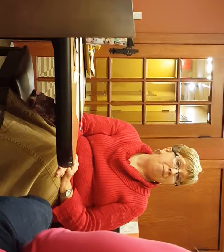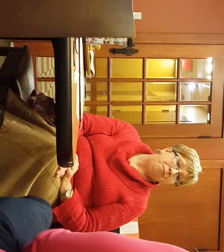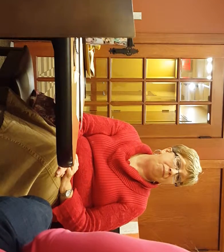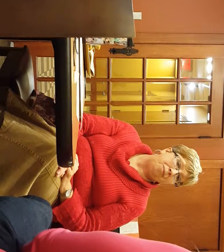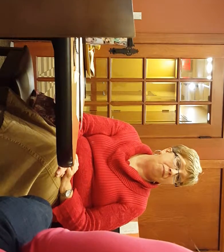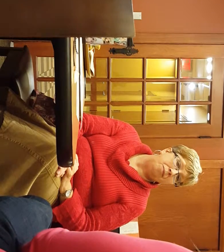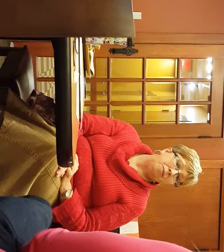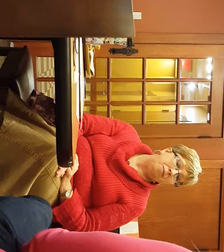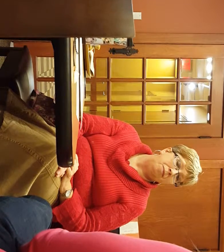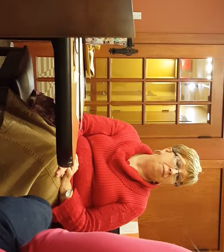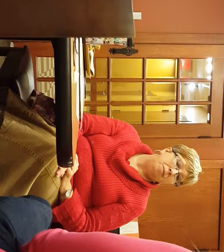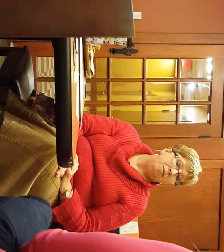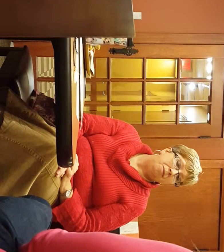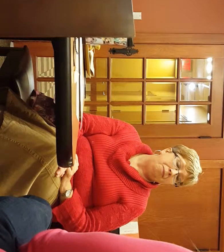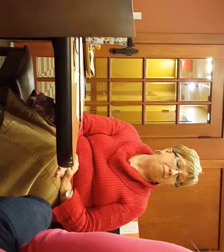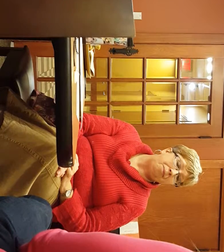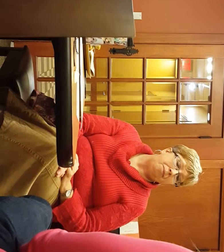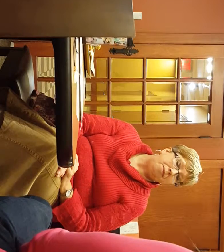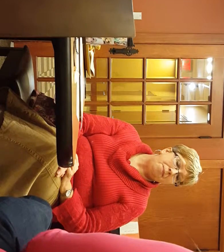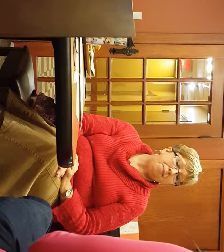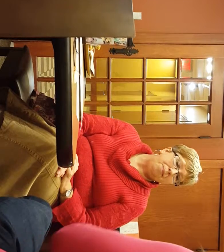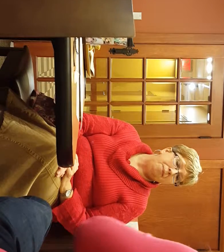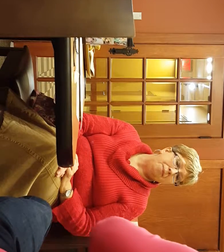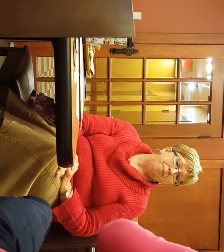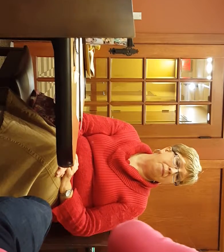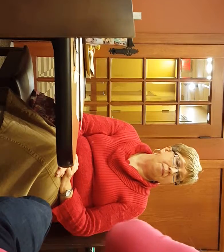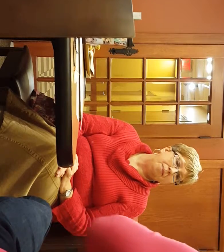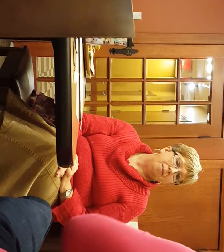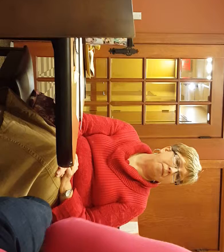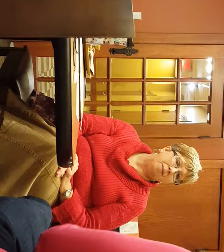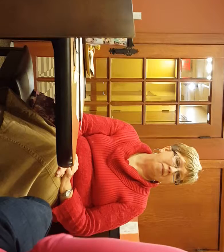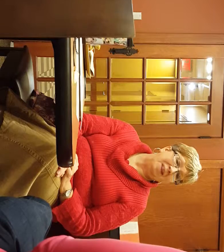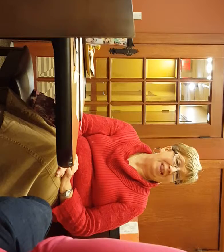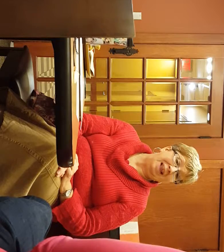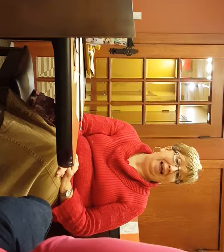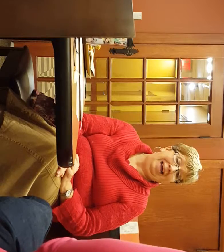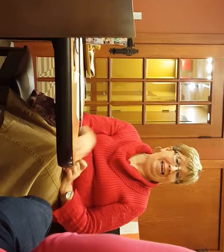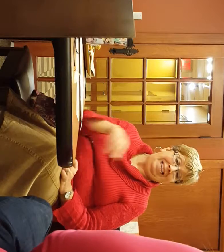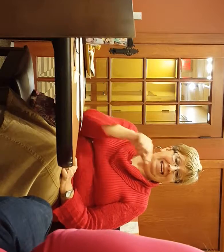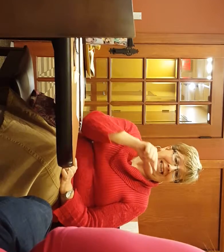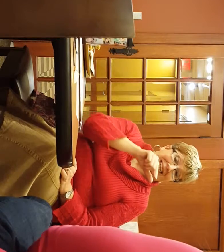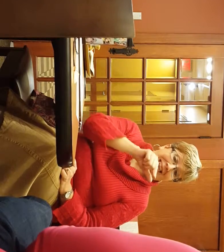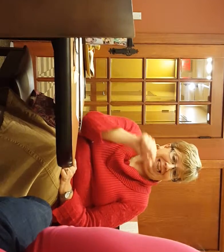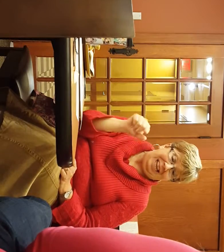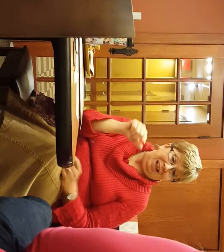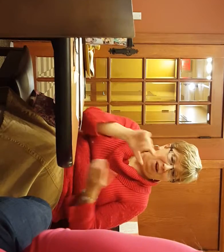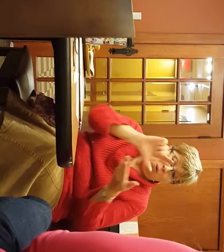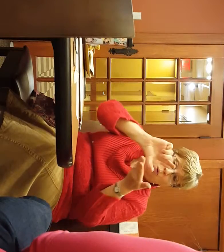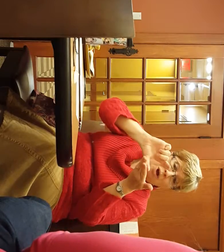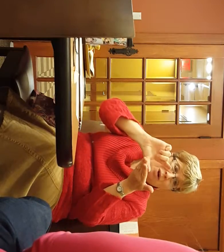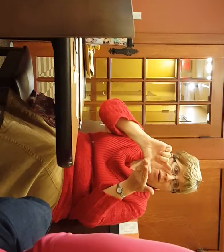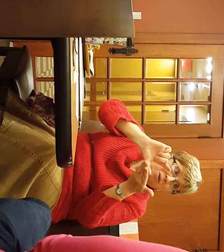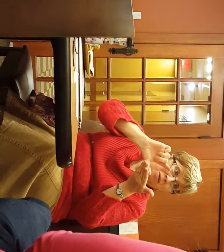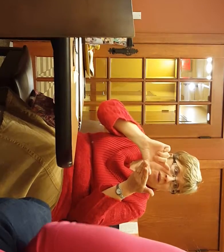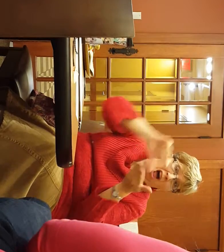more. Now, these are her oils. Be gentle. A drop will go a long way, I promise. Yeah,